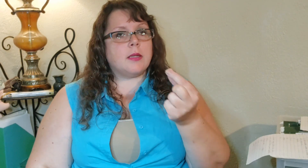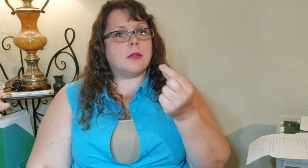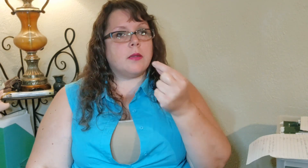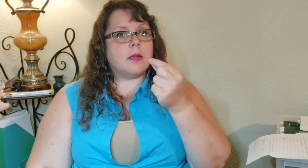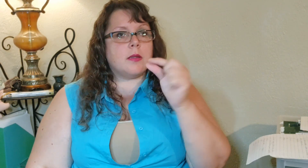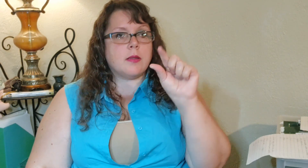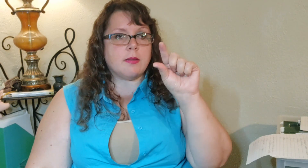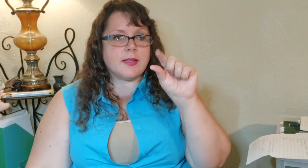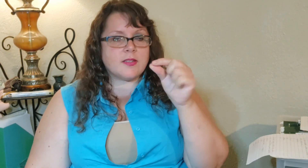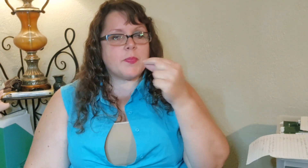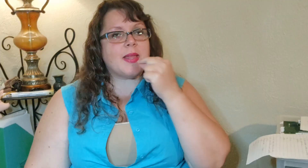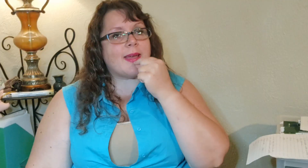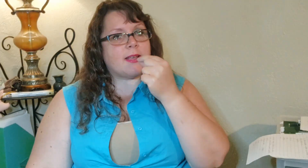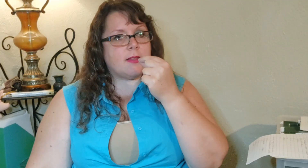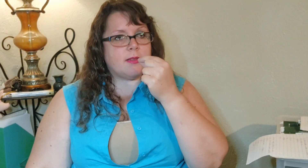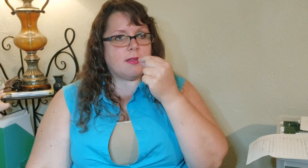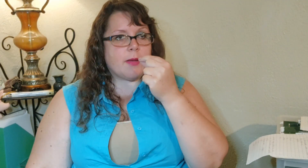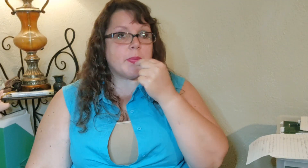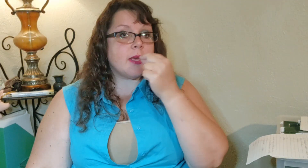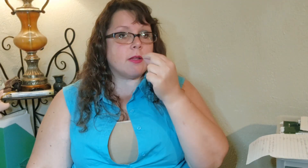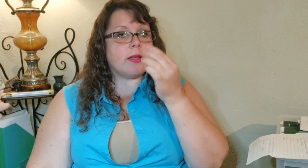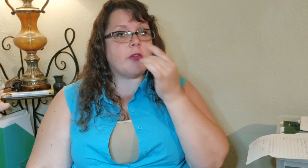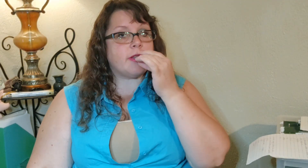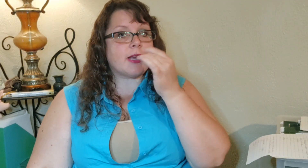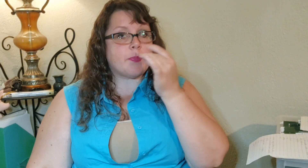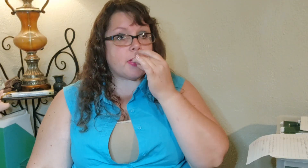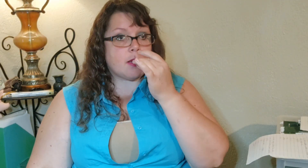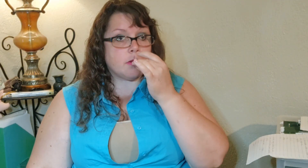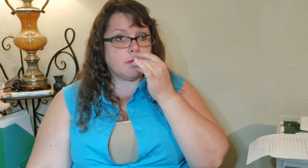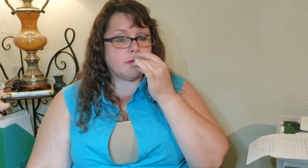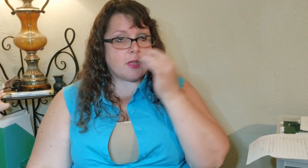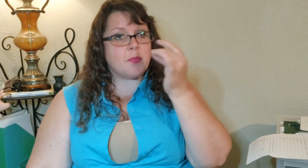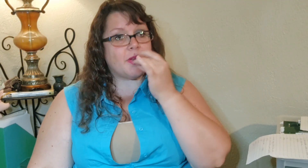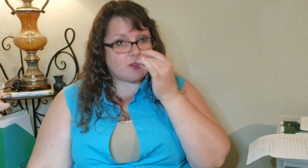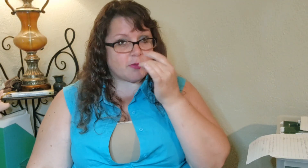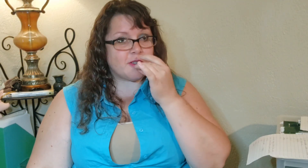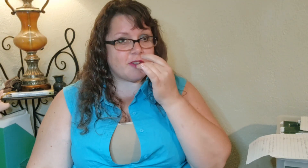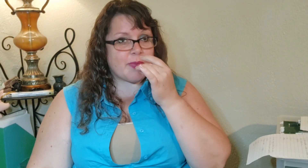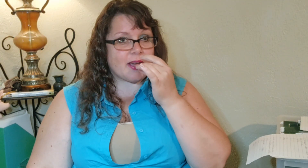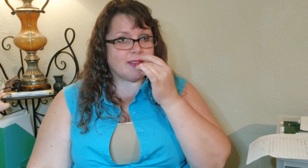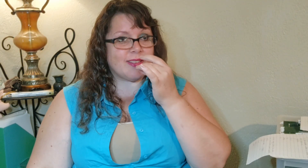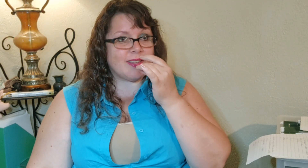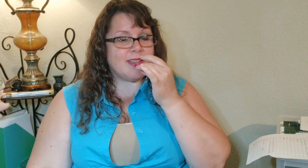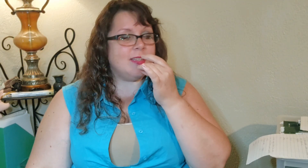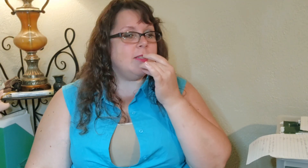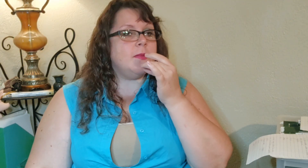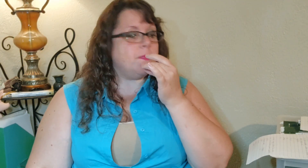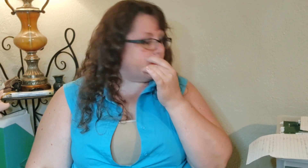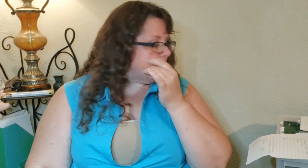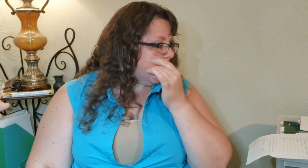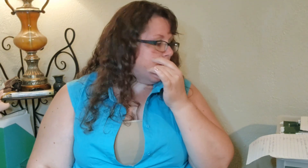And this would be like a peel. If you take a peel and you put it towards your mouth,